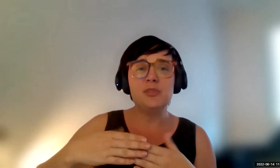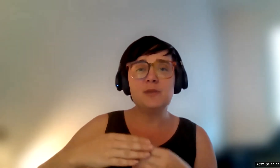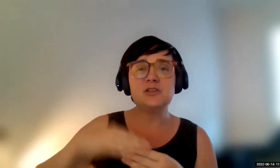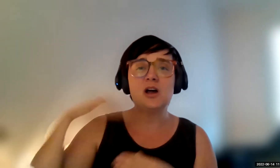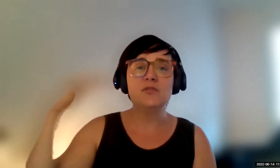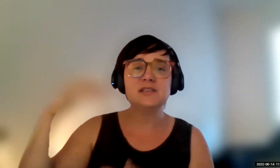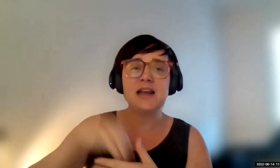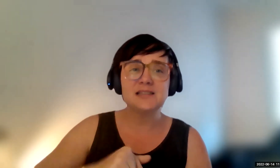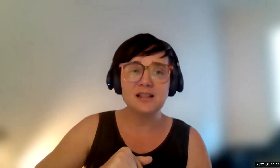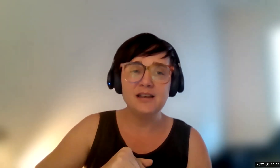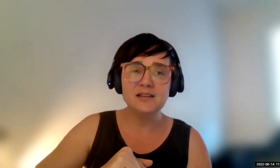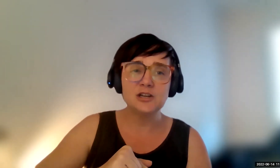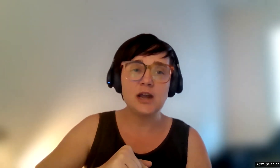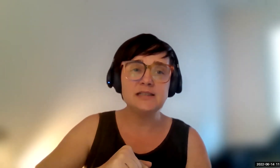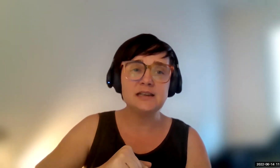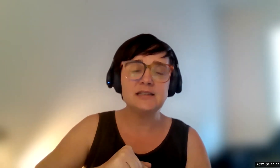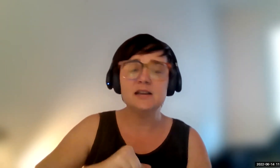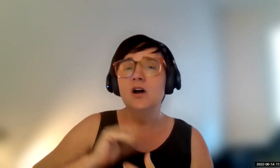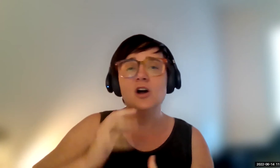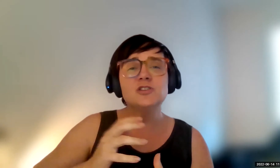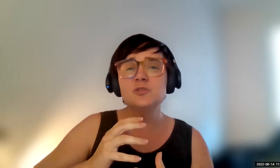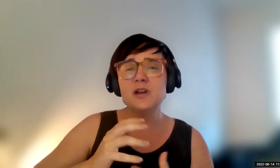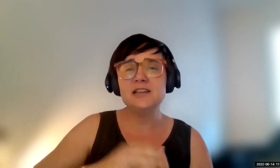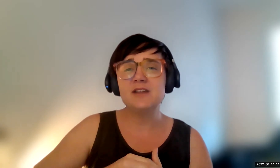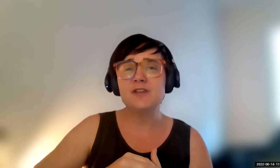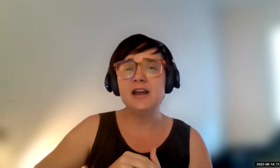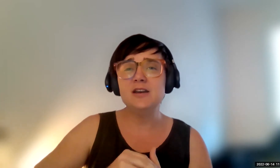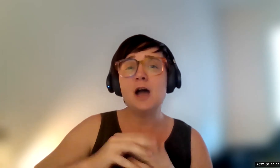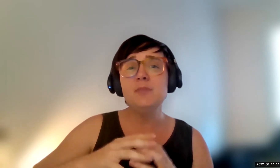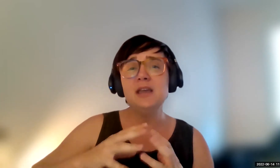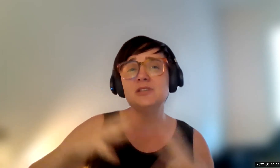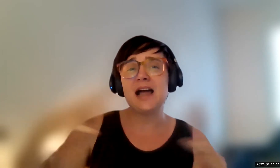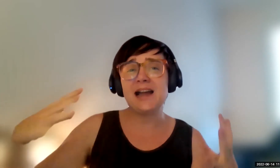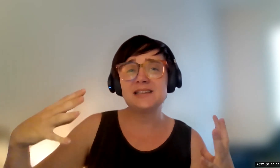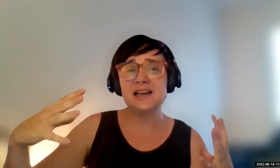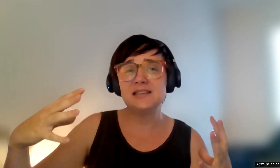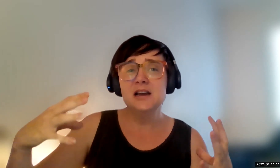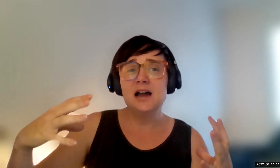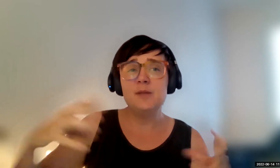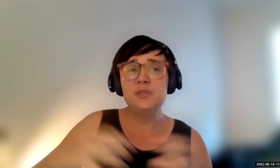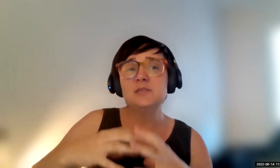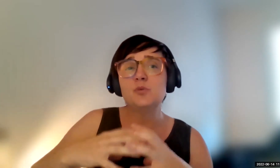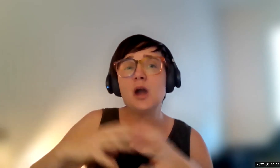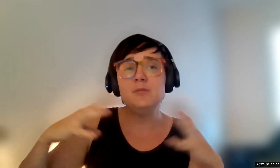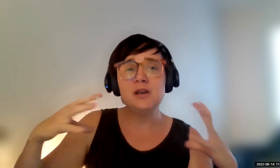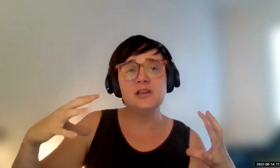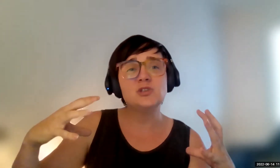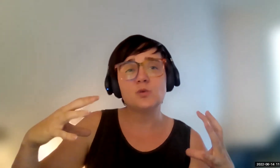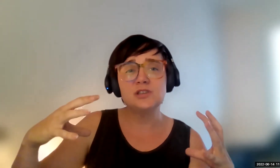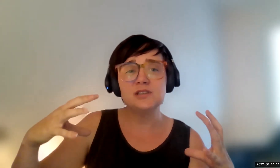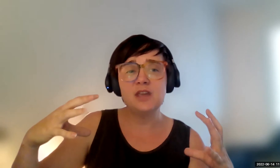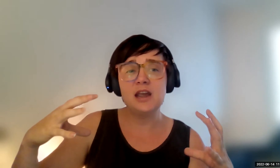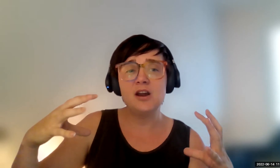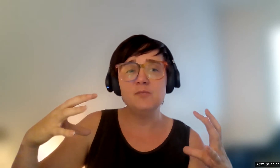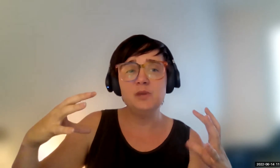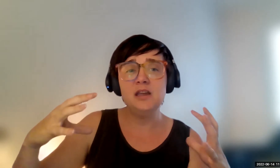that their mental health doesn't escalate to crisis. And also just want to identify not being able to access these